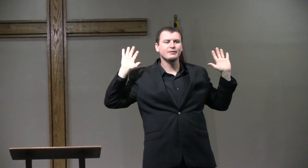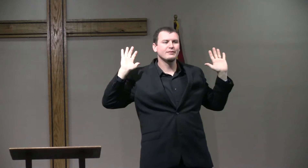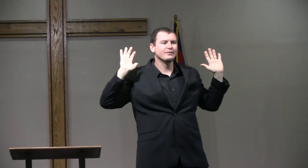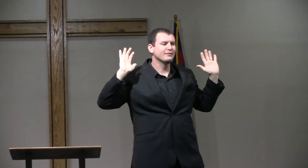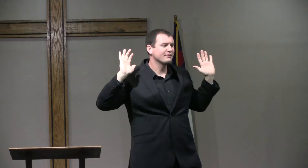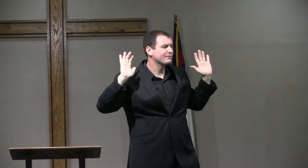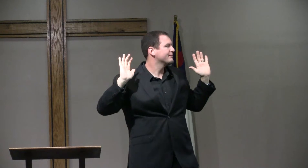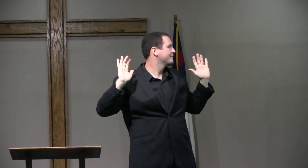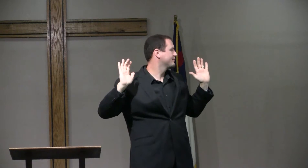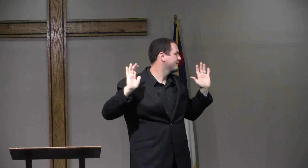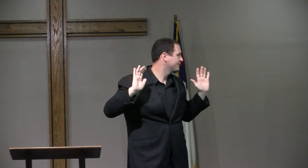and have a clear mind.